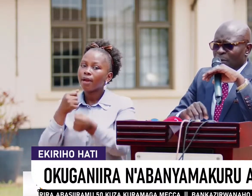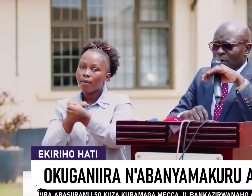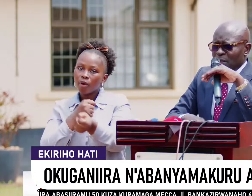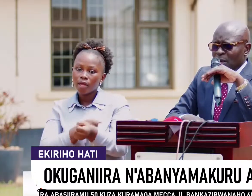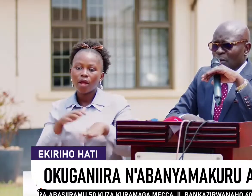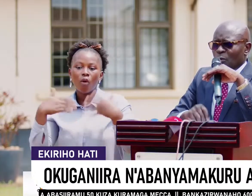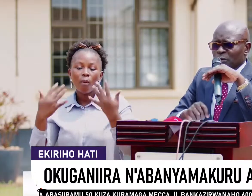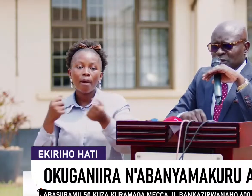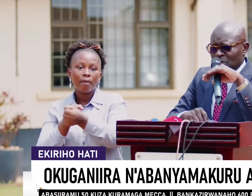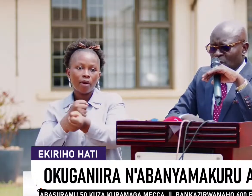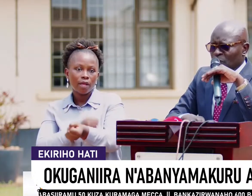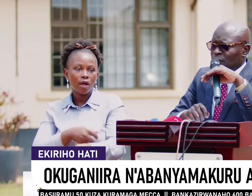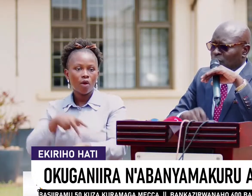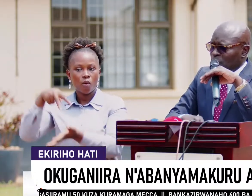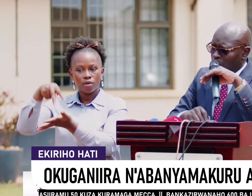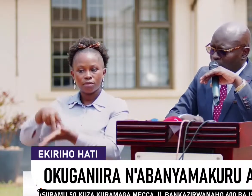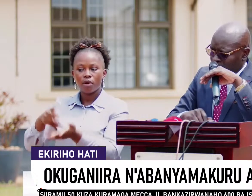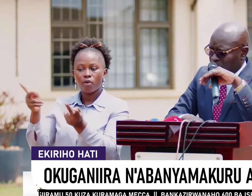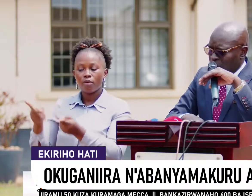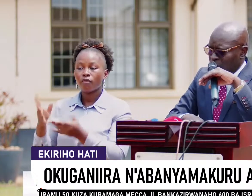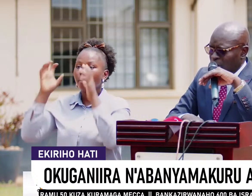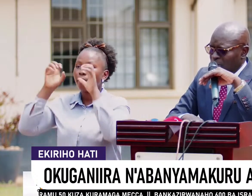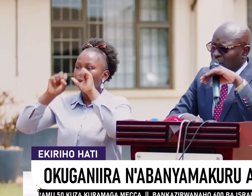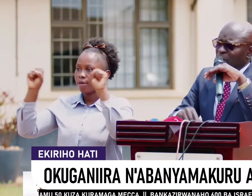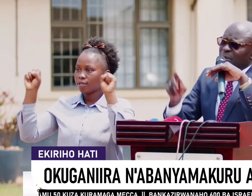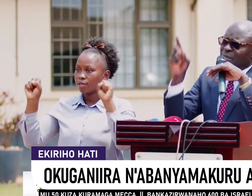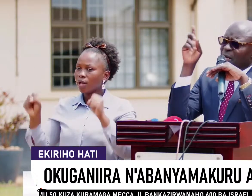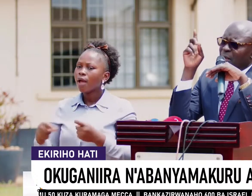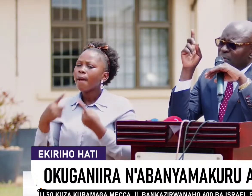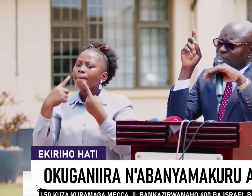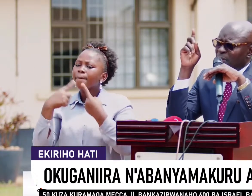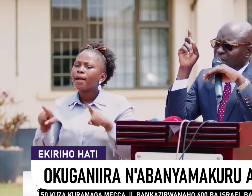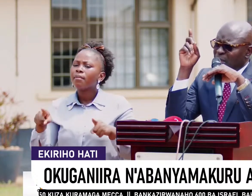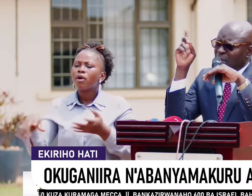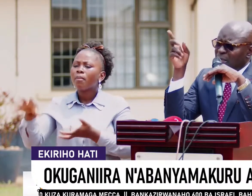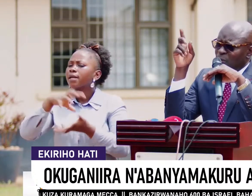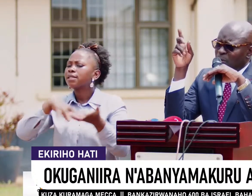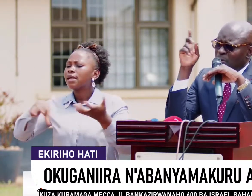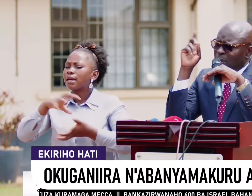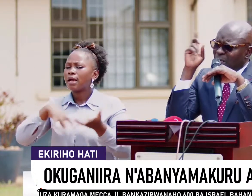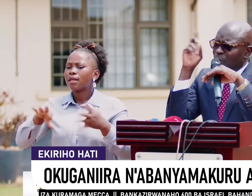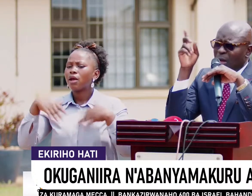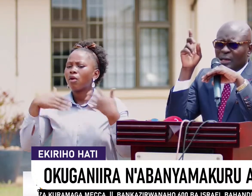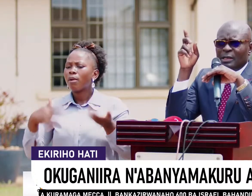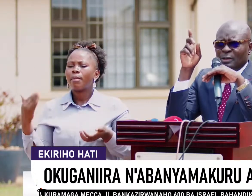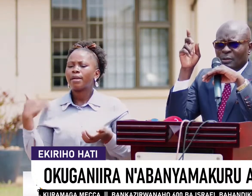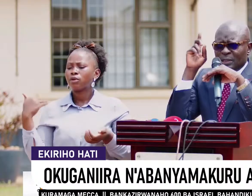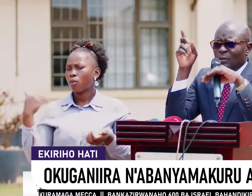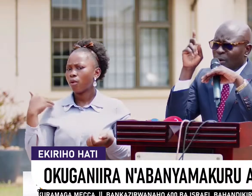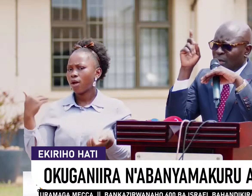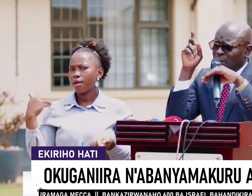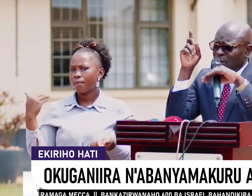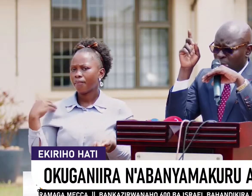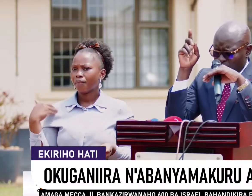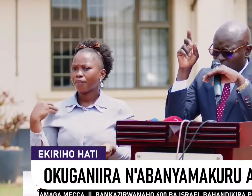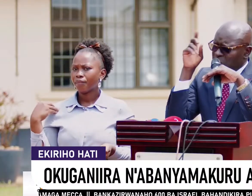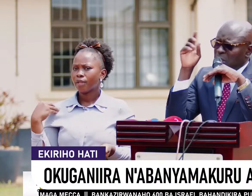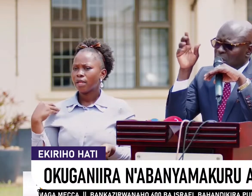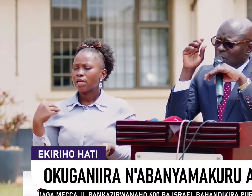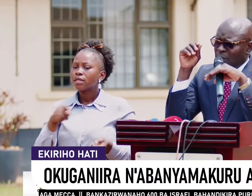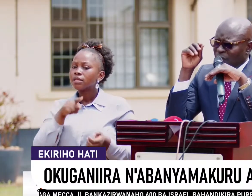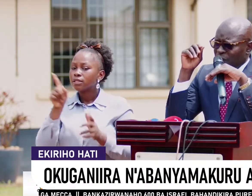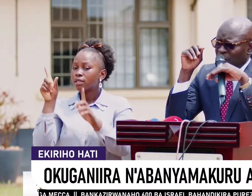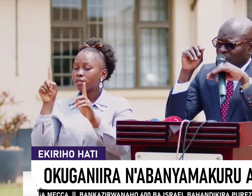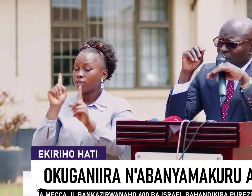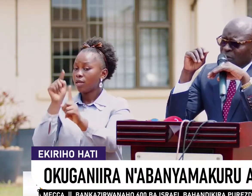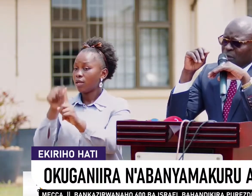oba babawagira okwesimbawo ku kifo kya president. Baleme bataataganya oba tawaanya